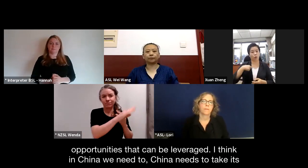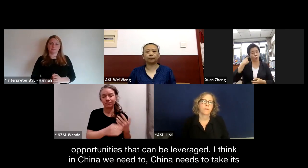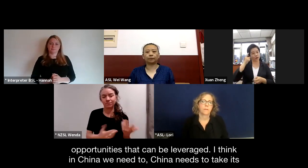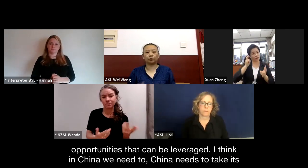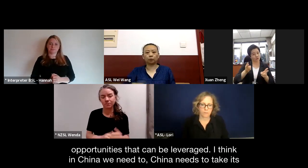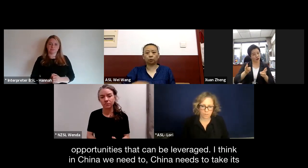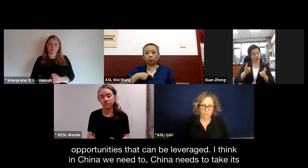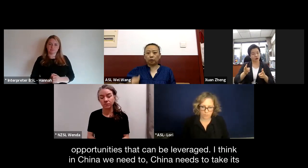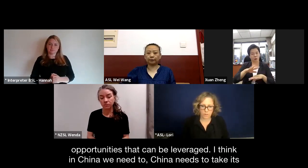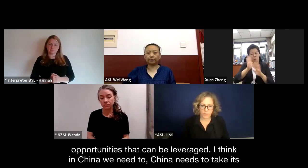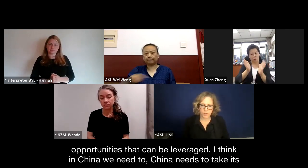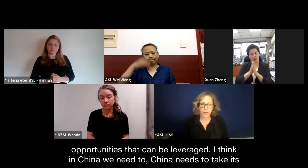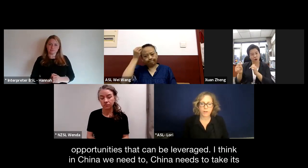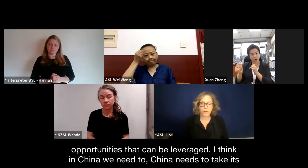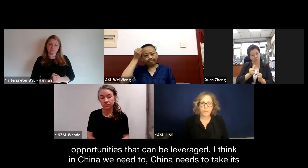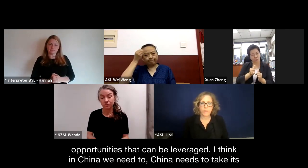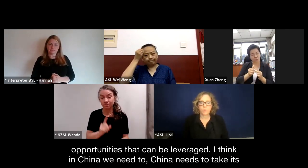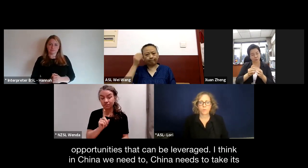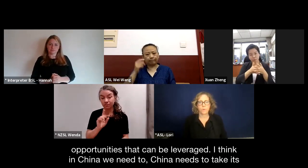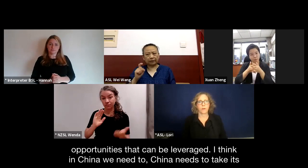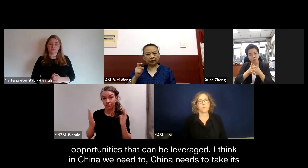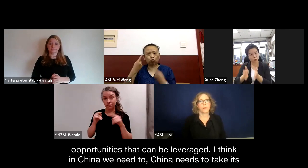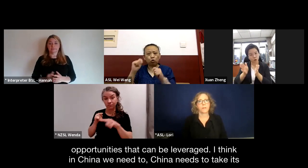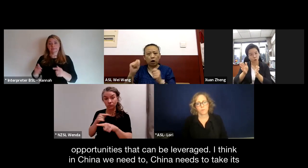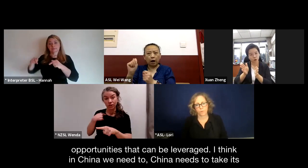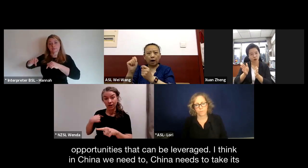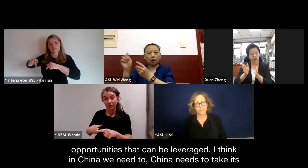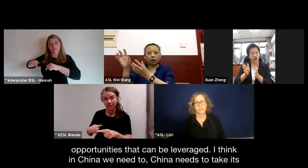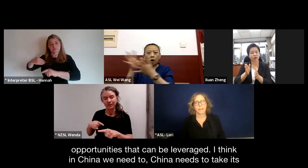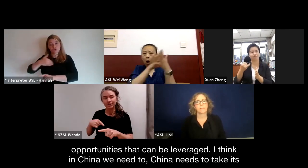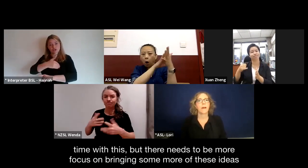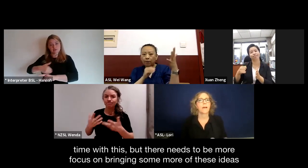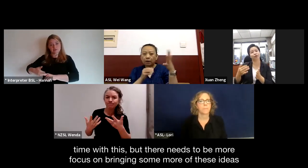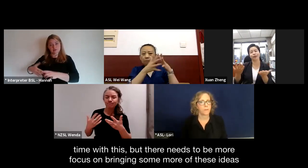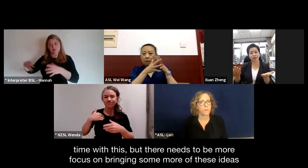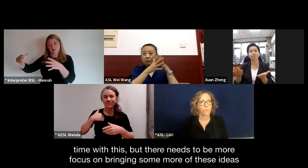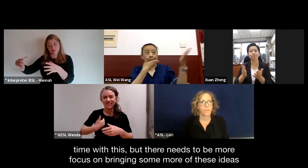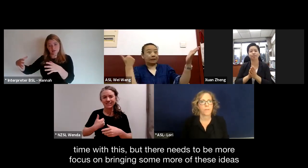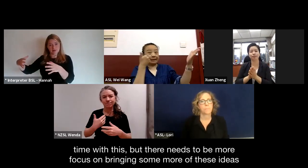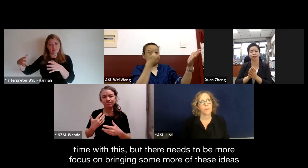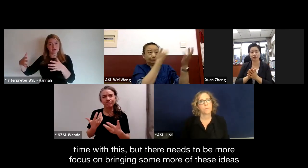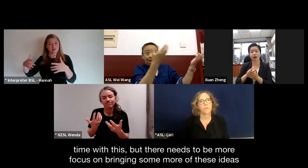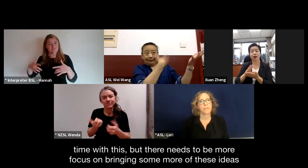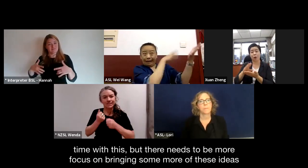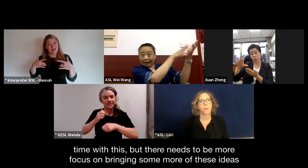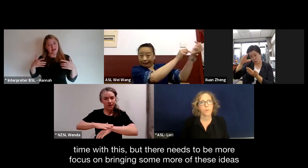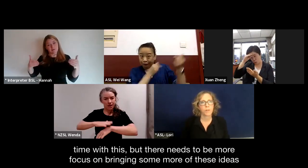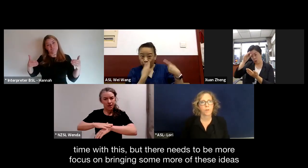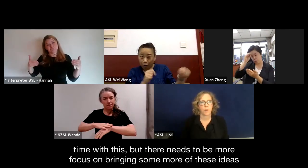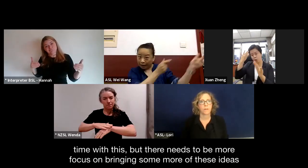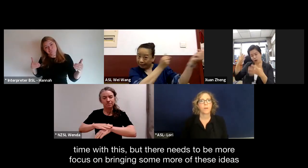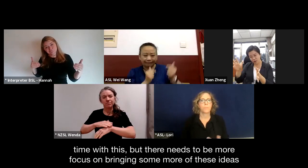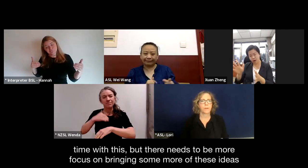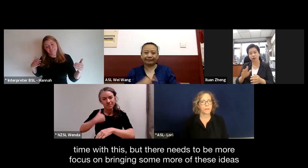I think that in China, need to, China is sort of needs to take its time with this, but there needs to be more